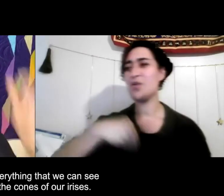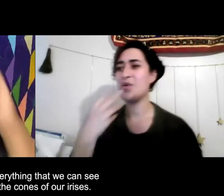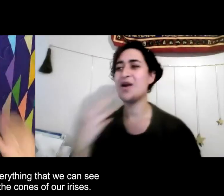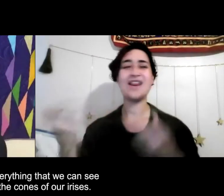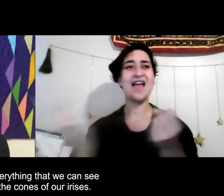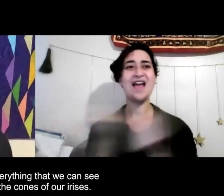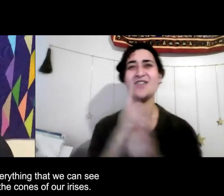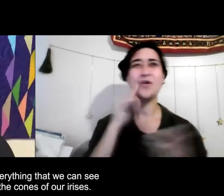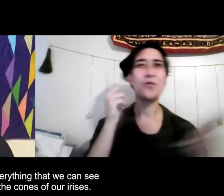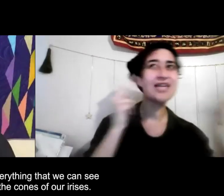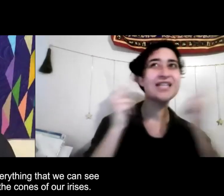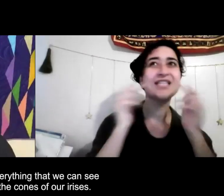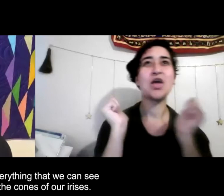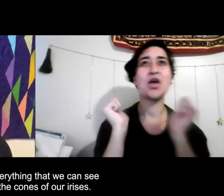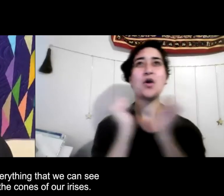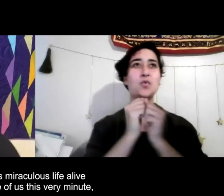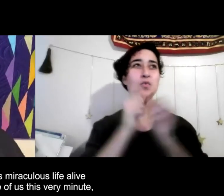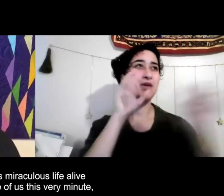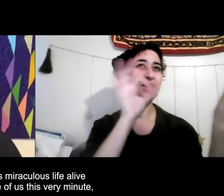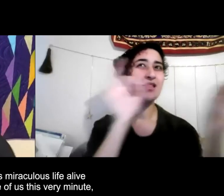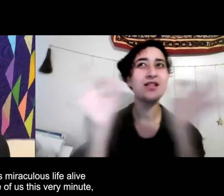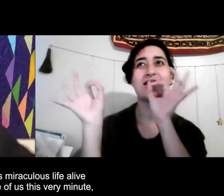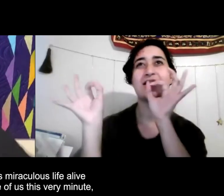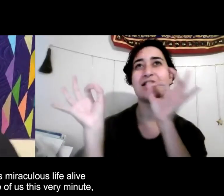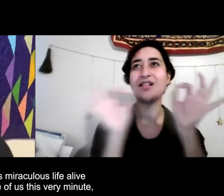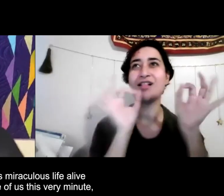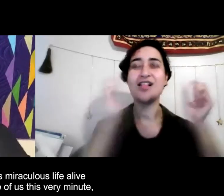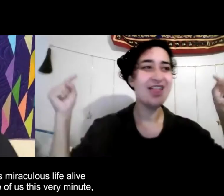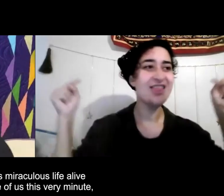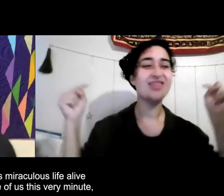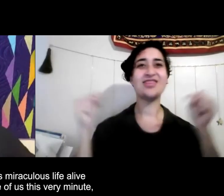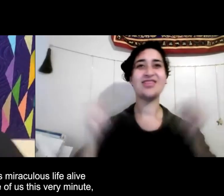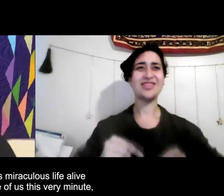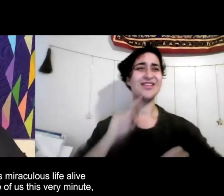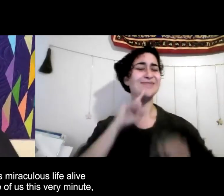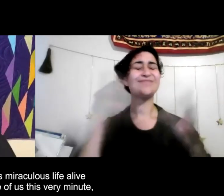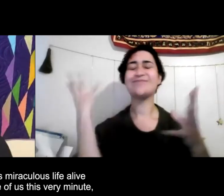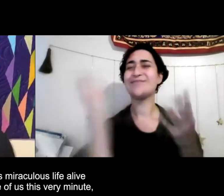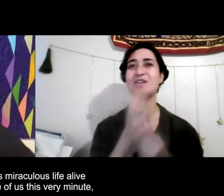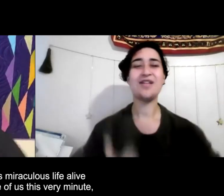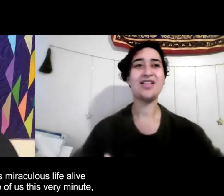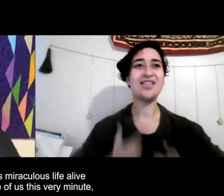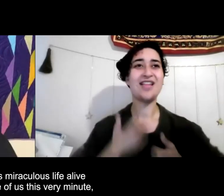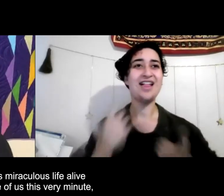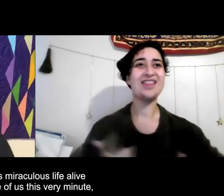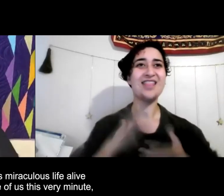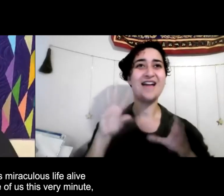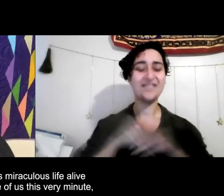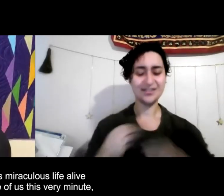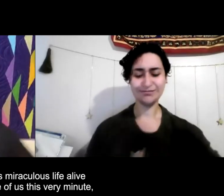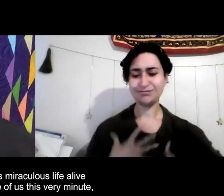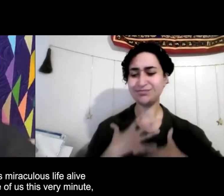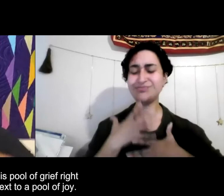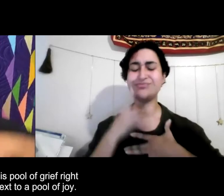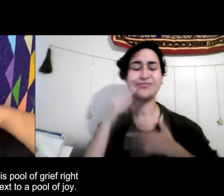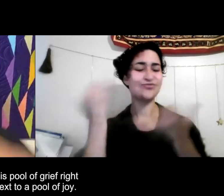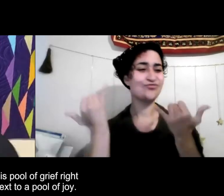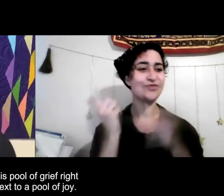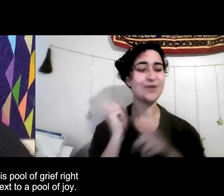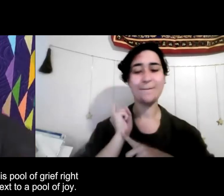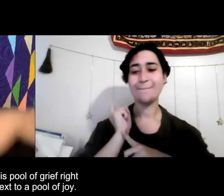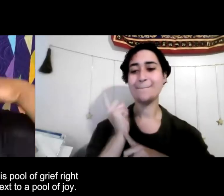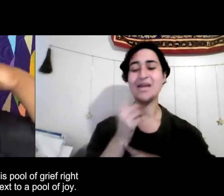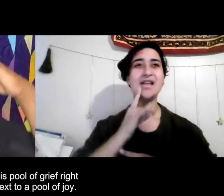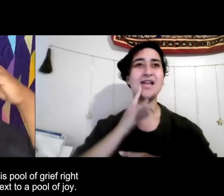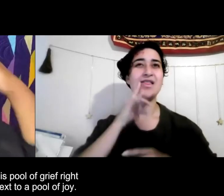can see with the cones of our irises. This miraculous life alive inside of us this very minute, this